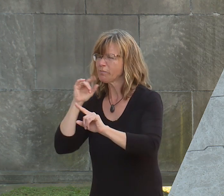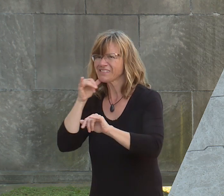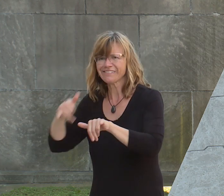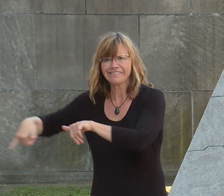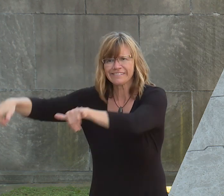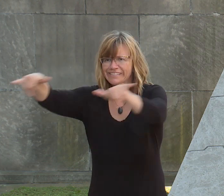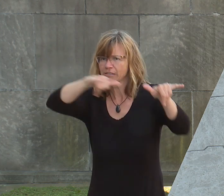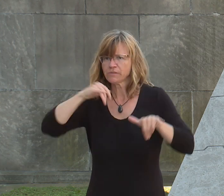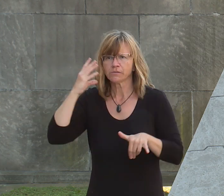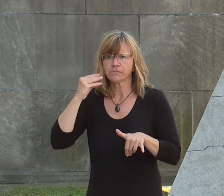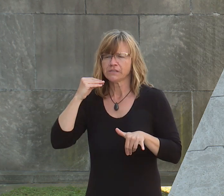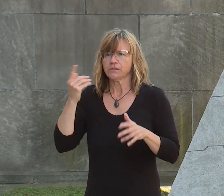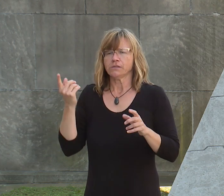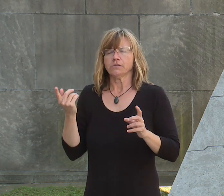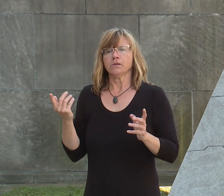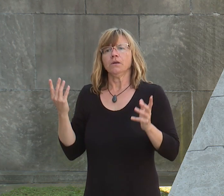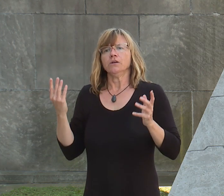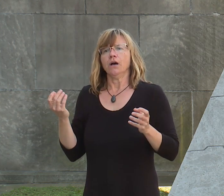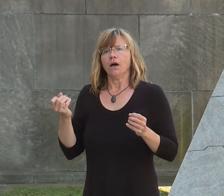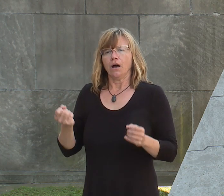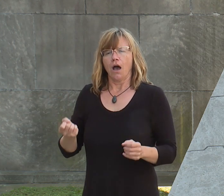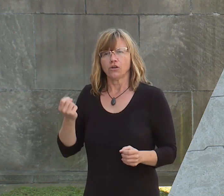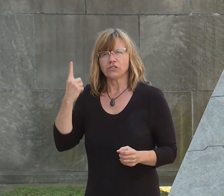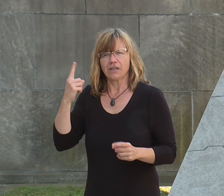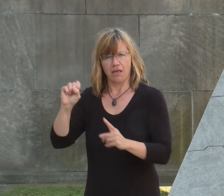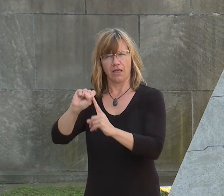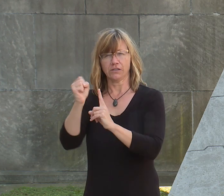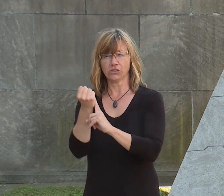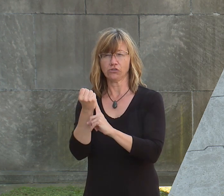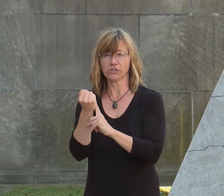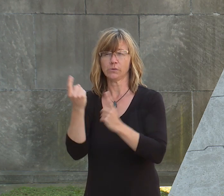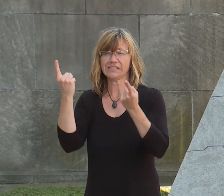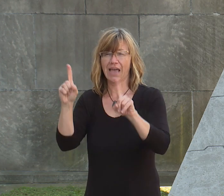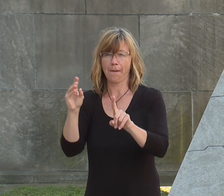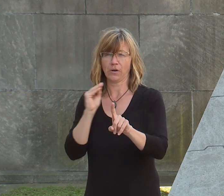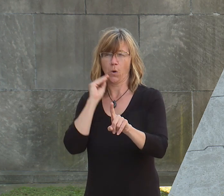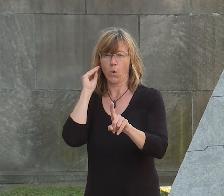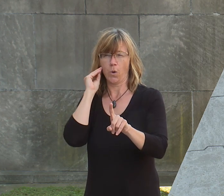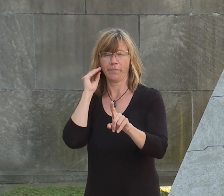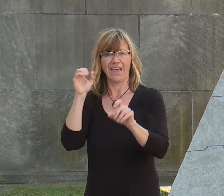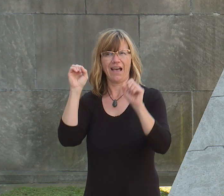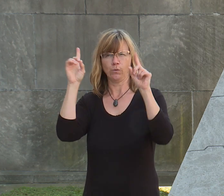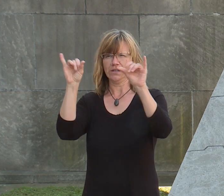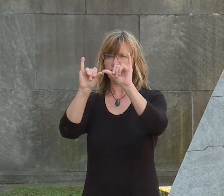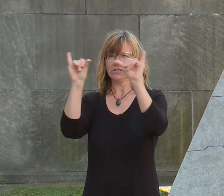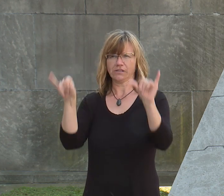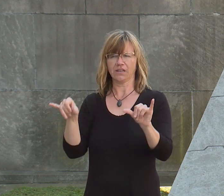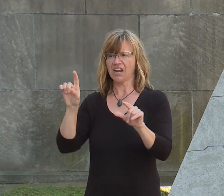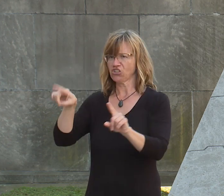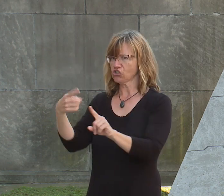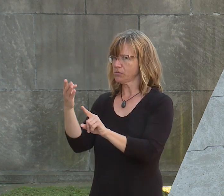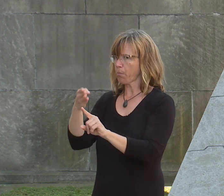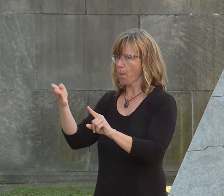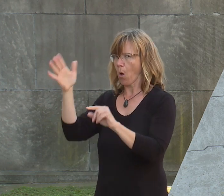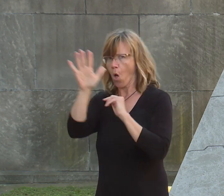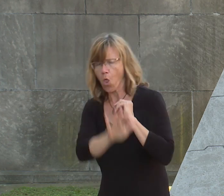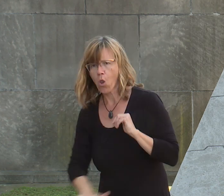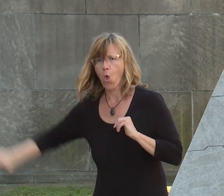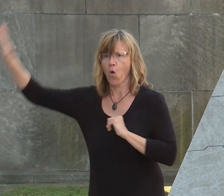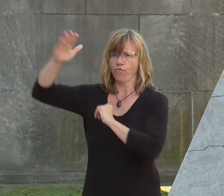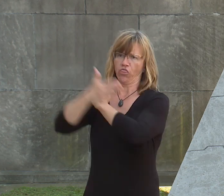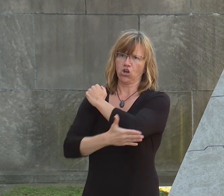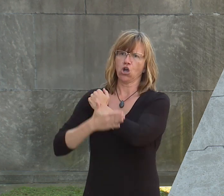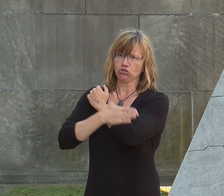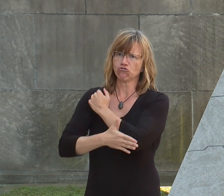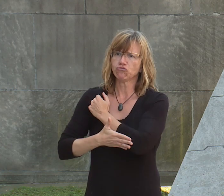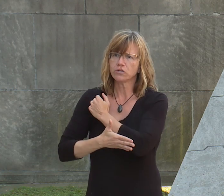city, and have that understanding when you guys are doing this, because this education system, not just here in Baltimore, but in our country, this pandemic has showed